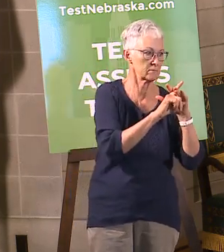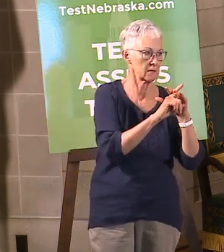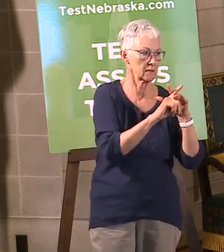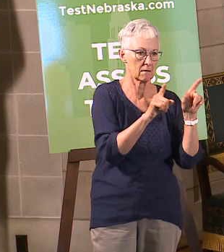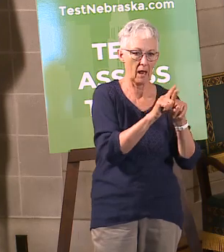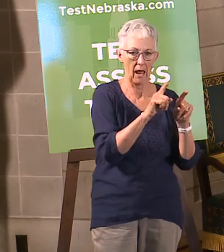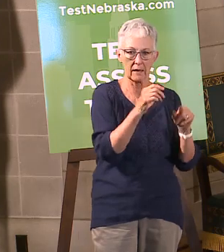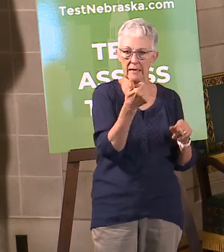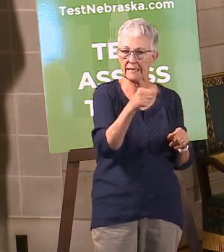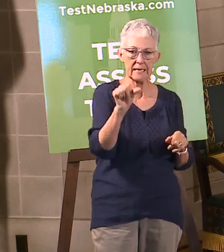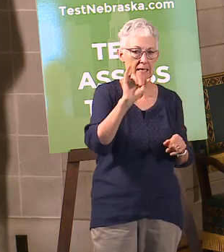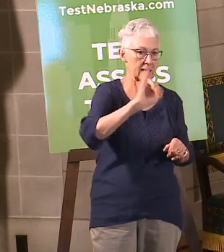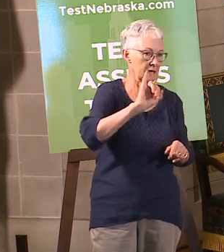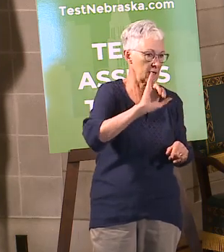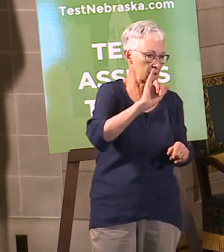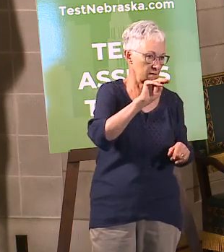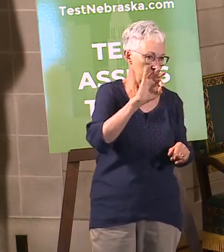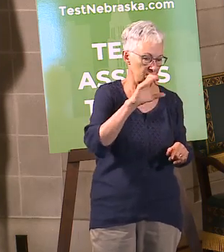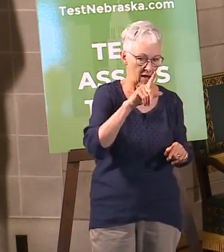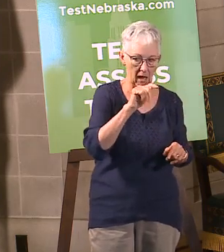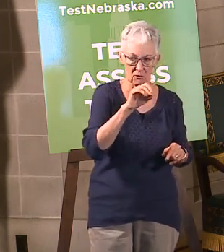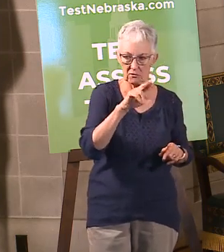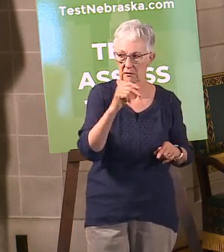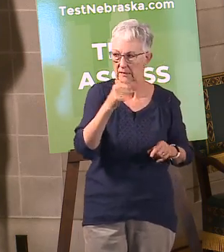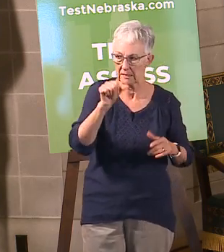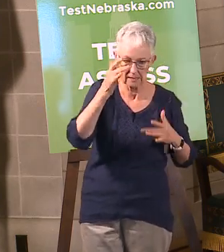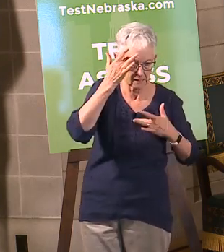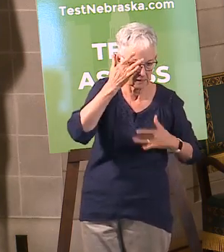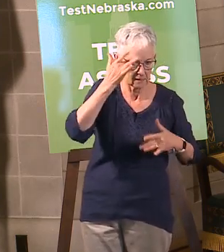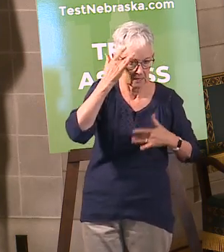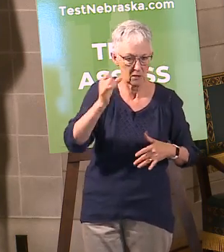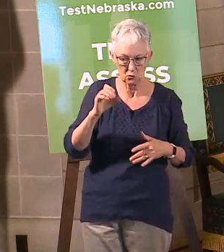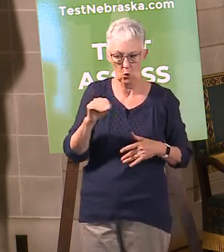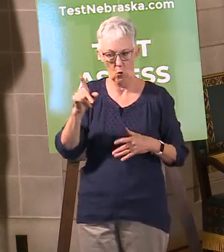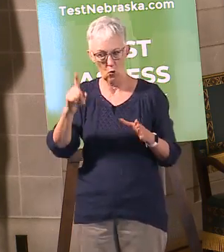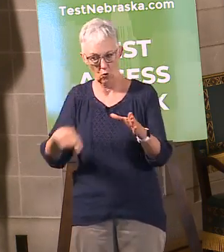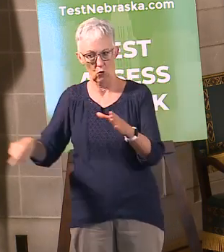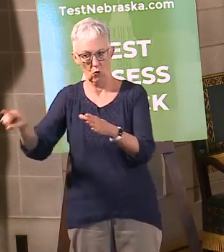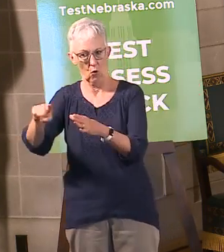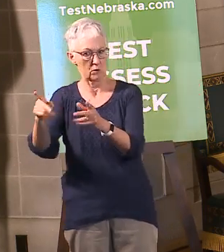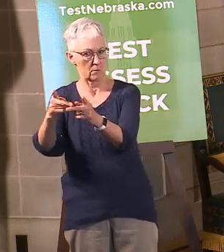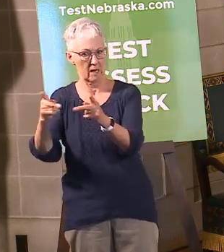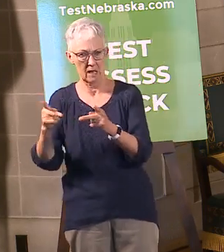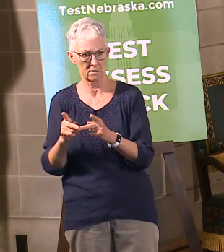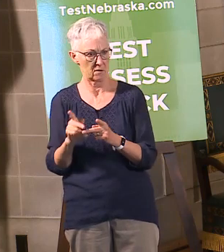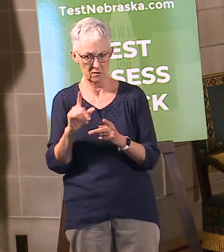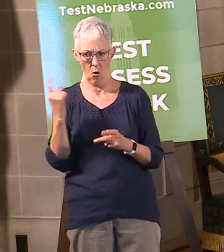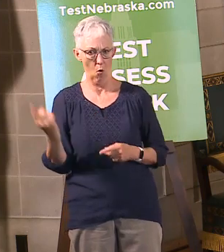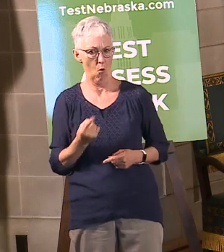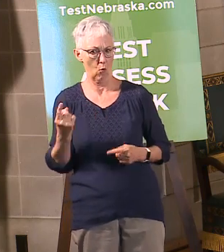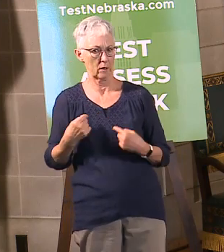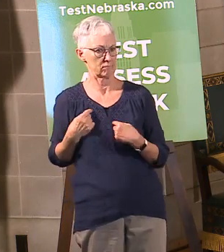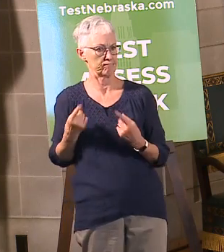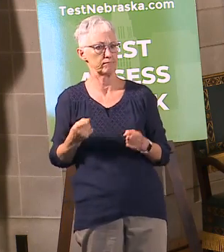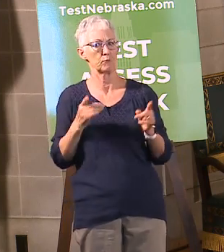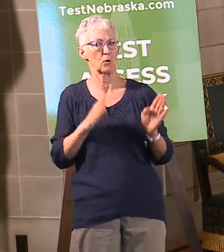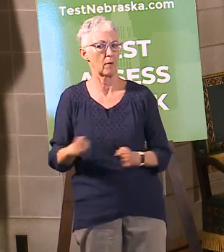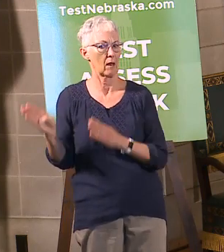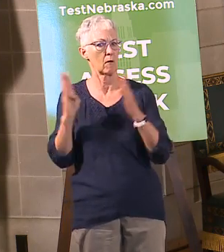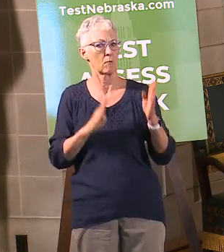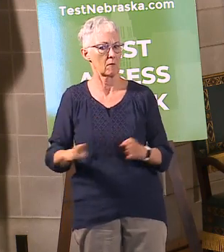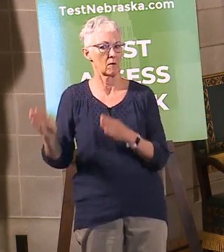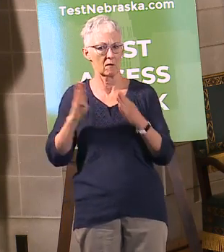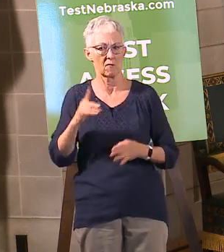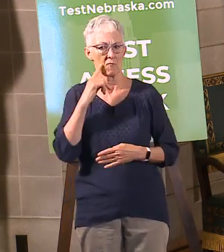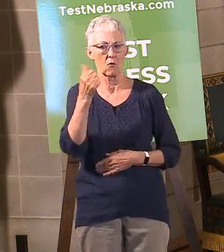have been preparing for emergency situations. Not sure that any of us imagined the magnitude of